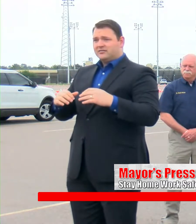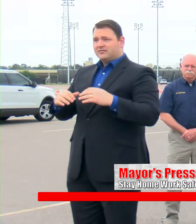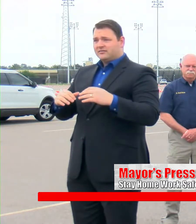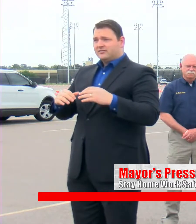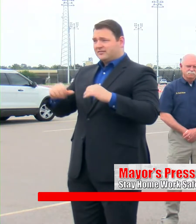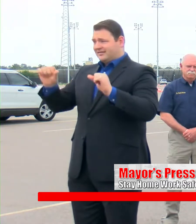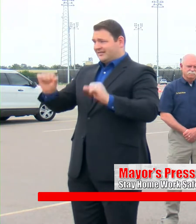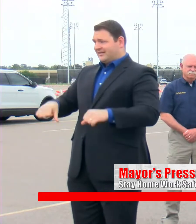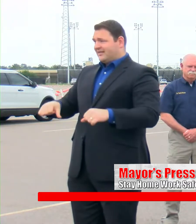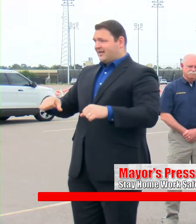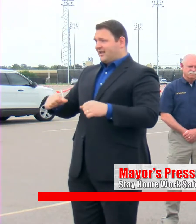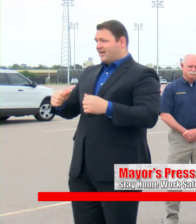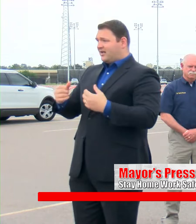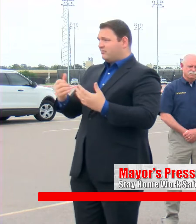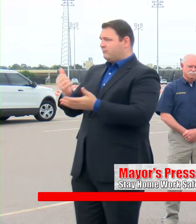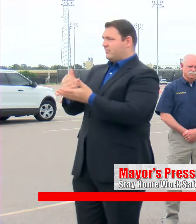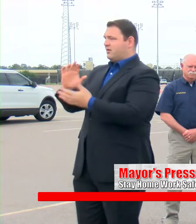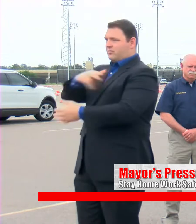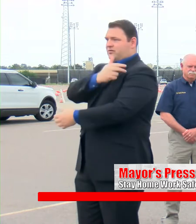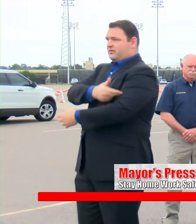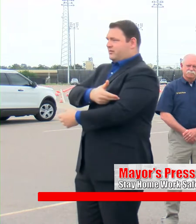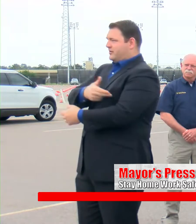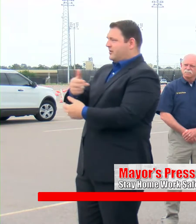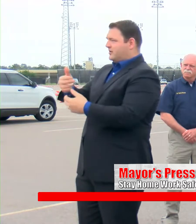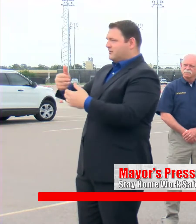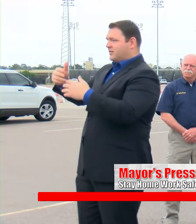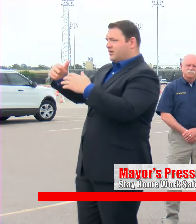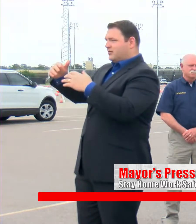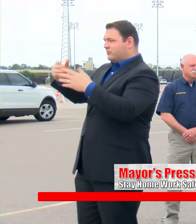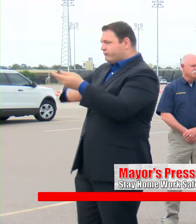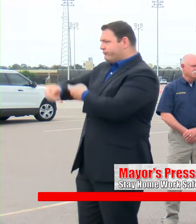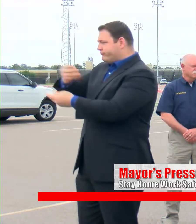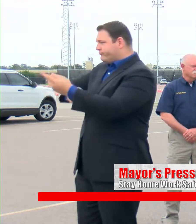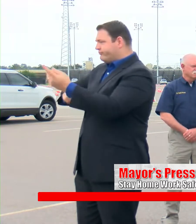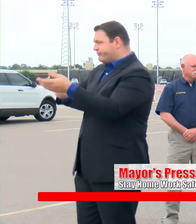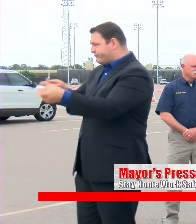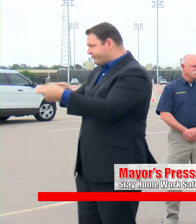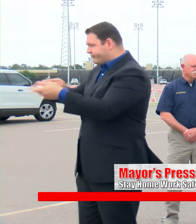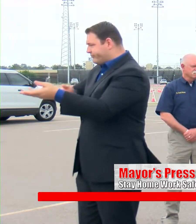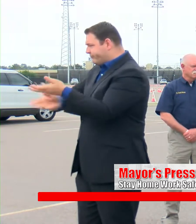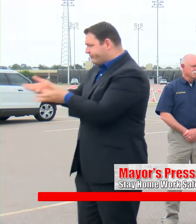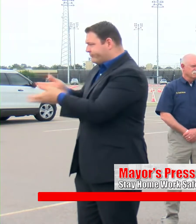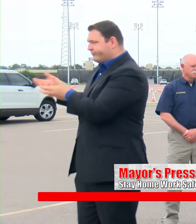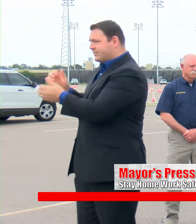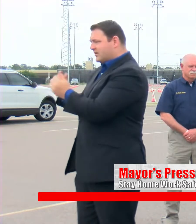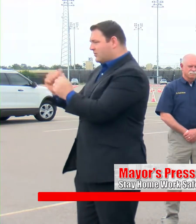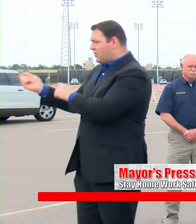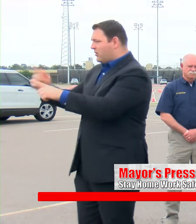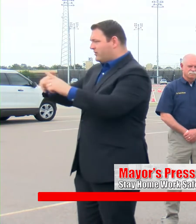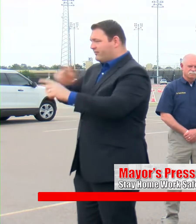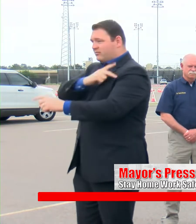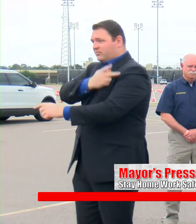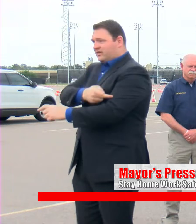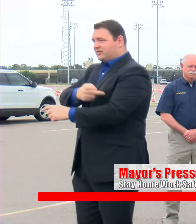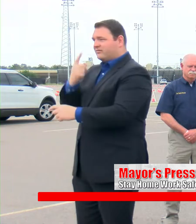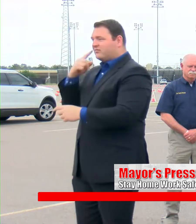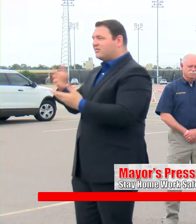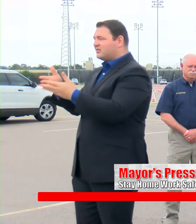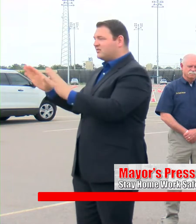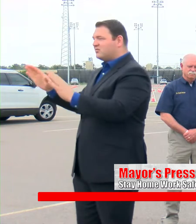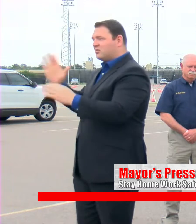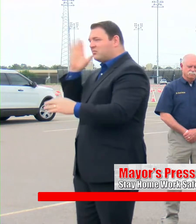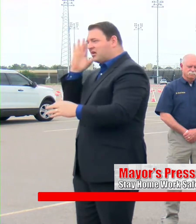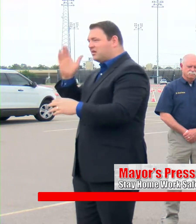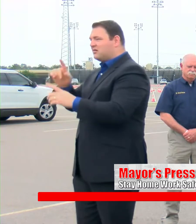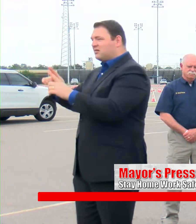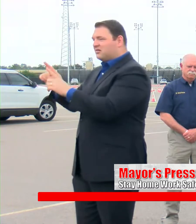system ability to handle all of their patients, both for just the general beds as well as the